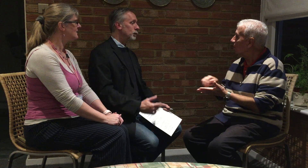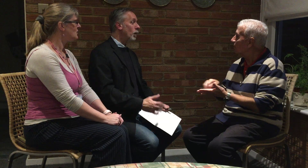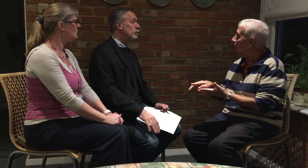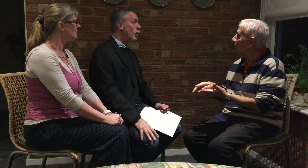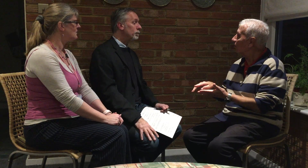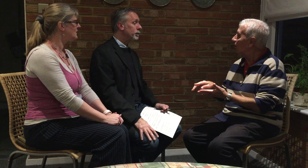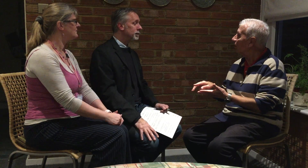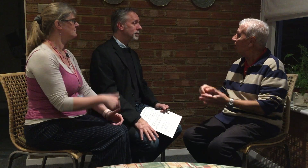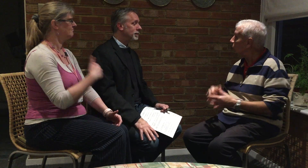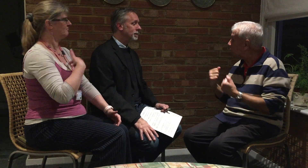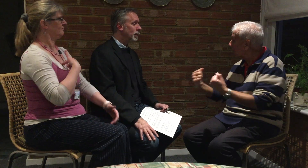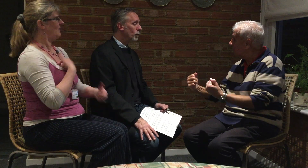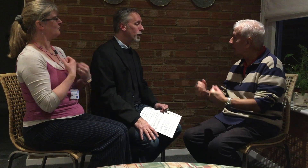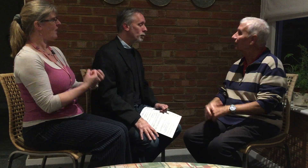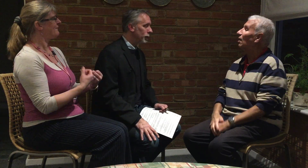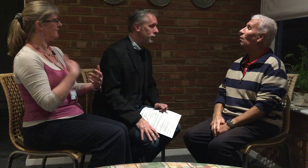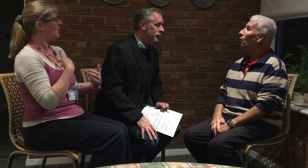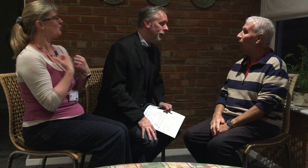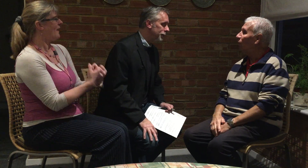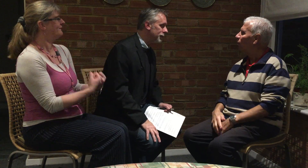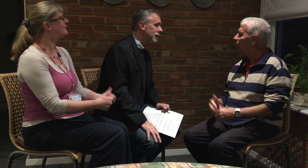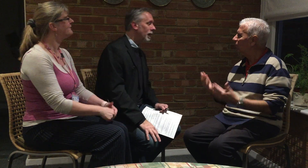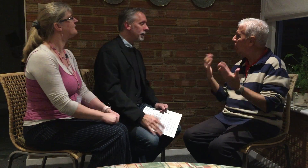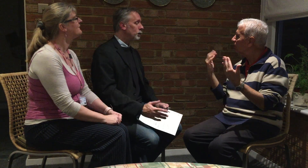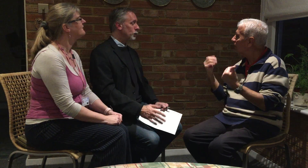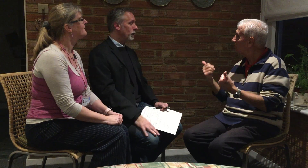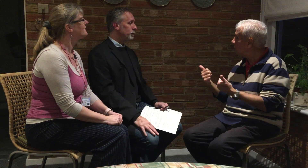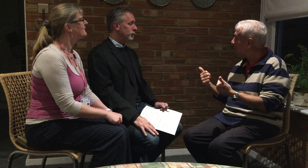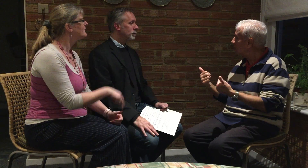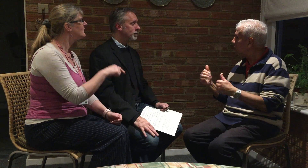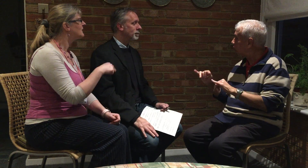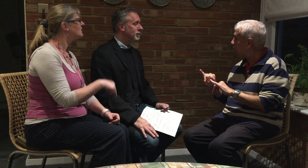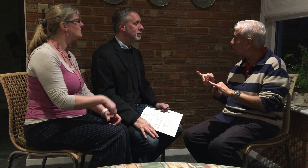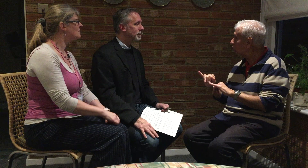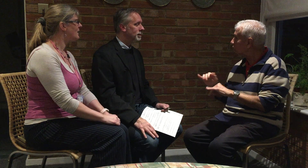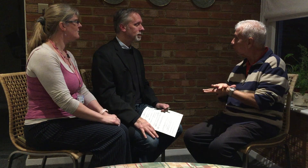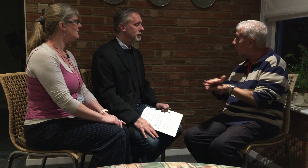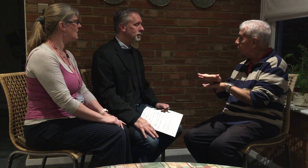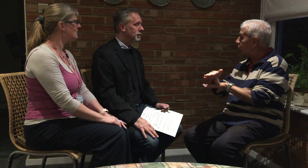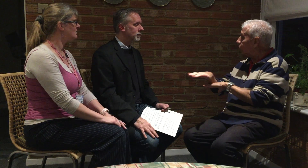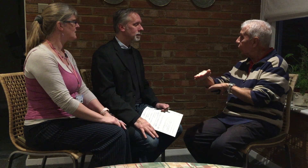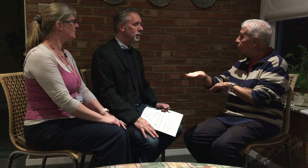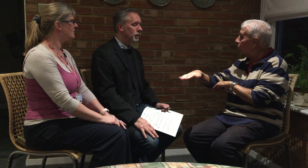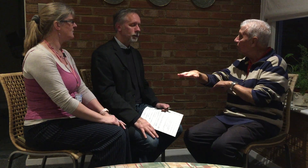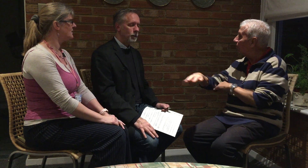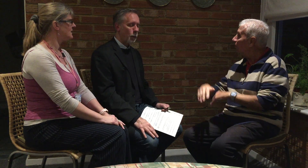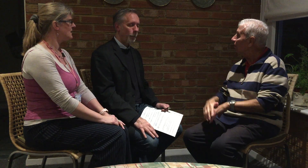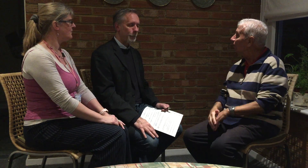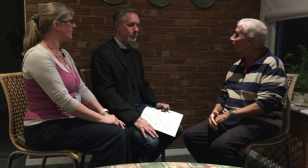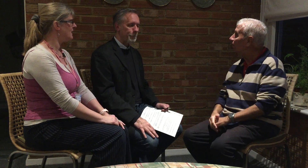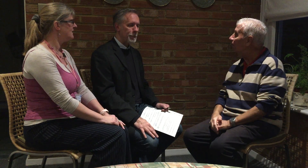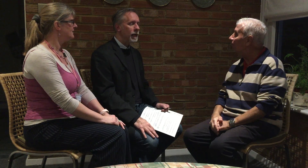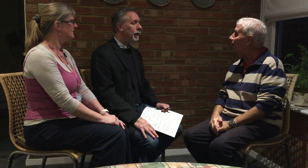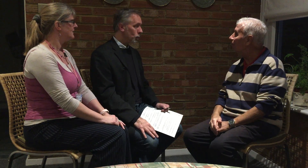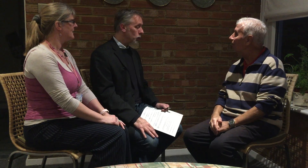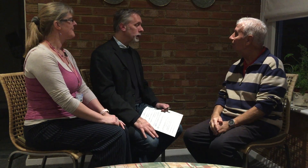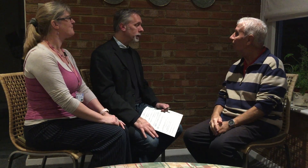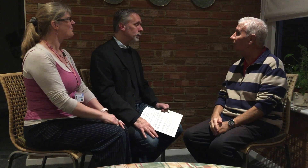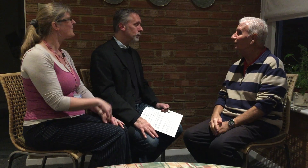I drive. No, I drive. Yes. And yourself? Was the weather all right, or was it awful? Was it slippery? It was a little.